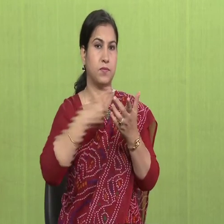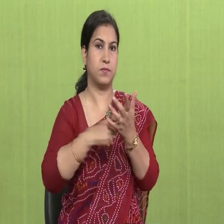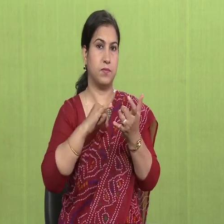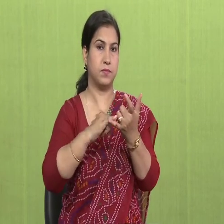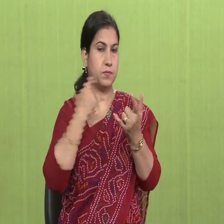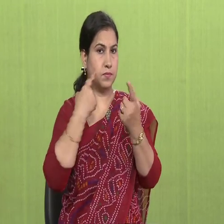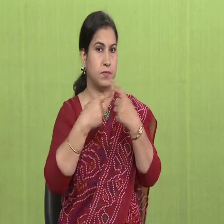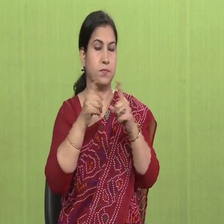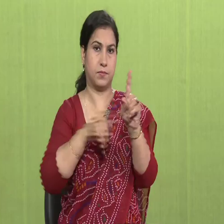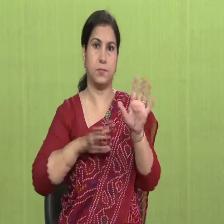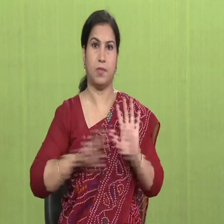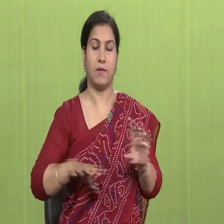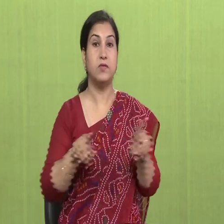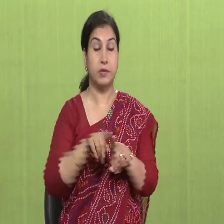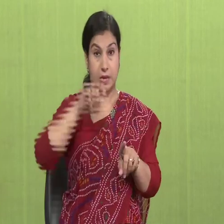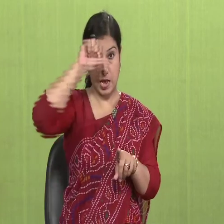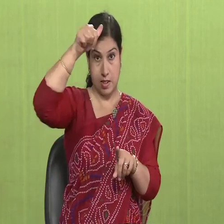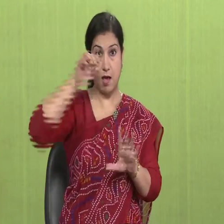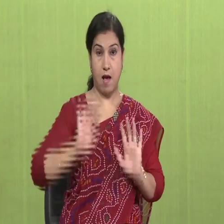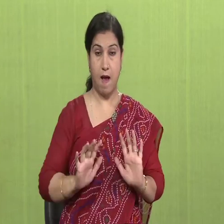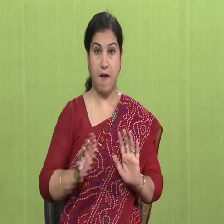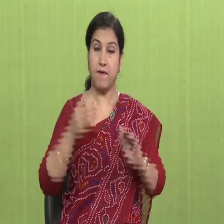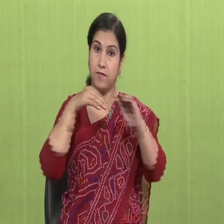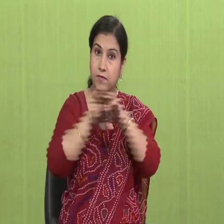India has rich biodiversity.